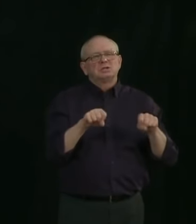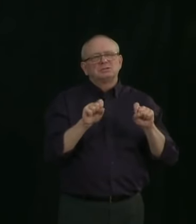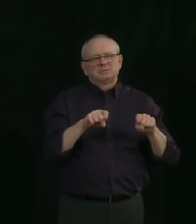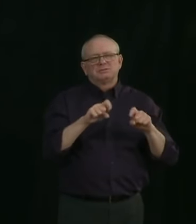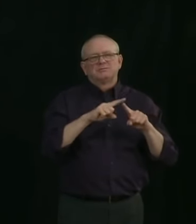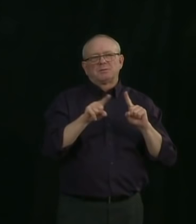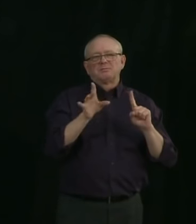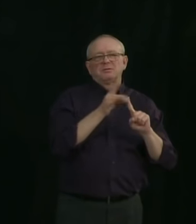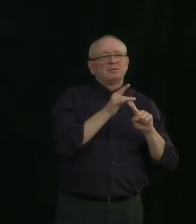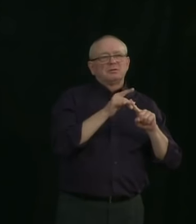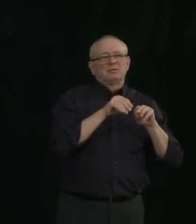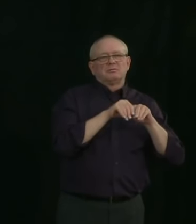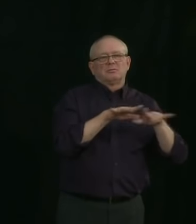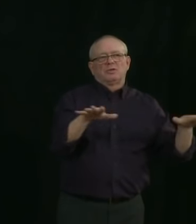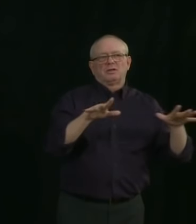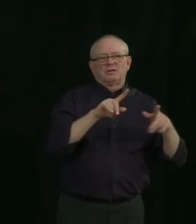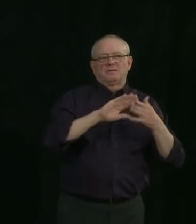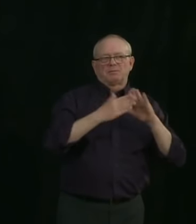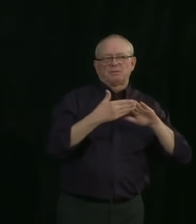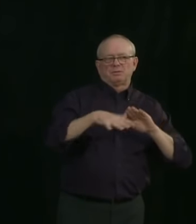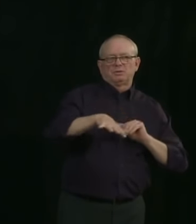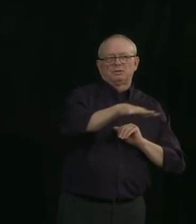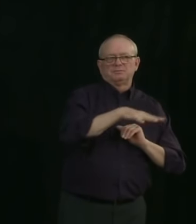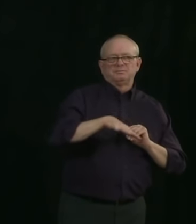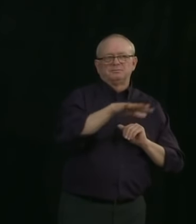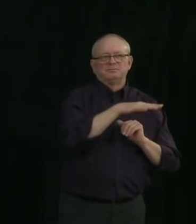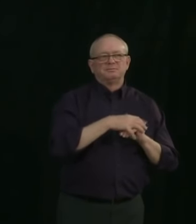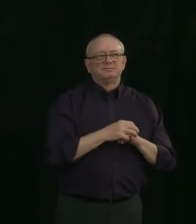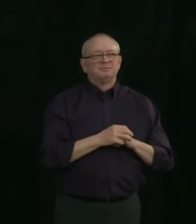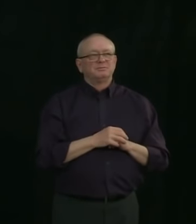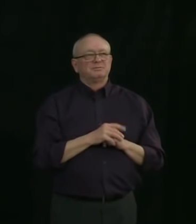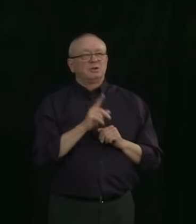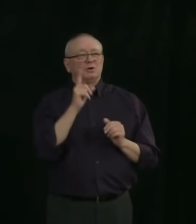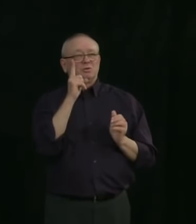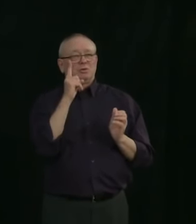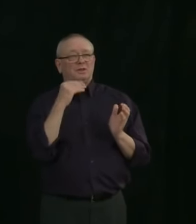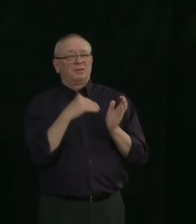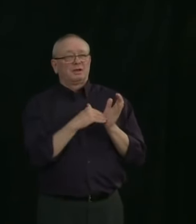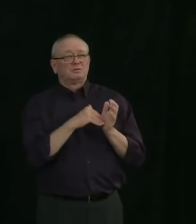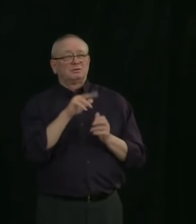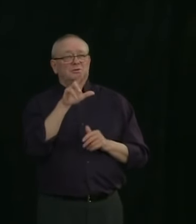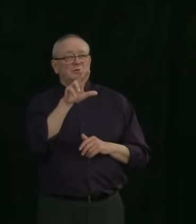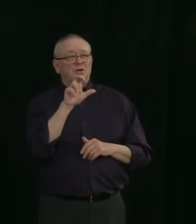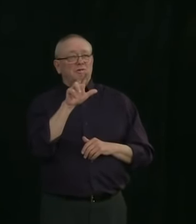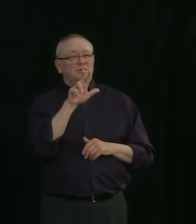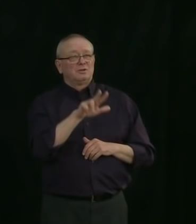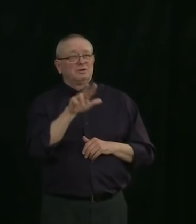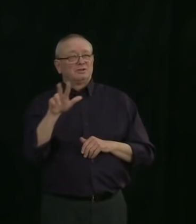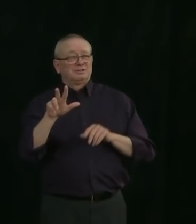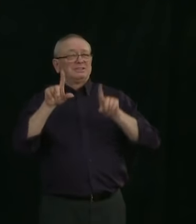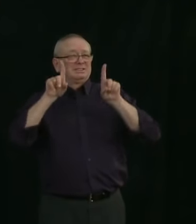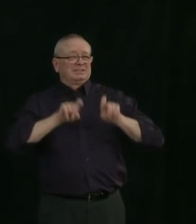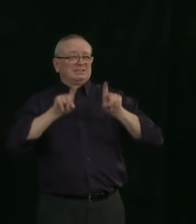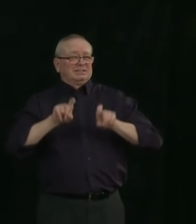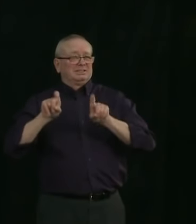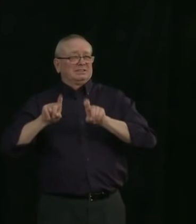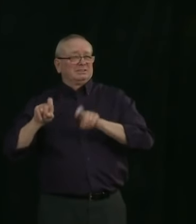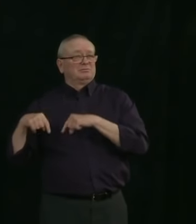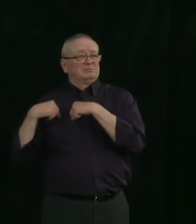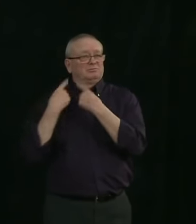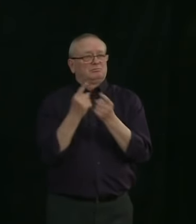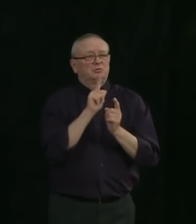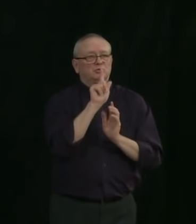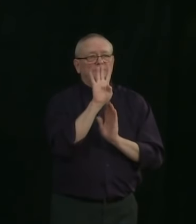We have completed 1,333 COVID tests over the last 24 hours. We have also had an increase in